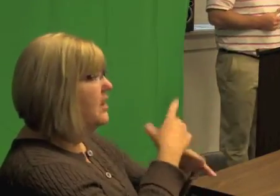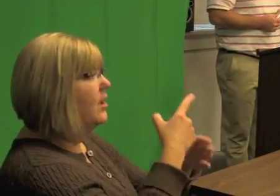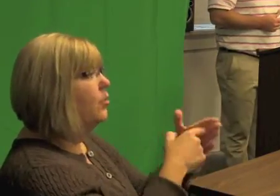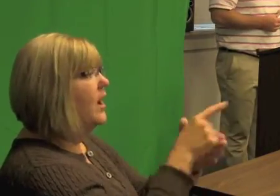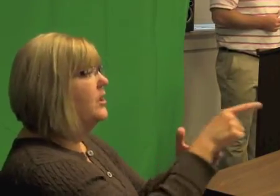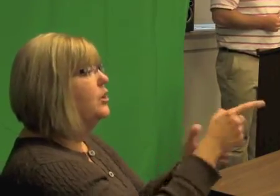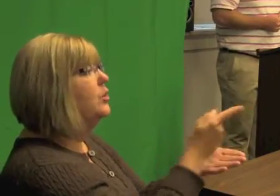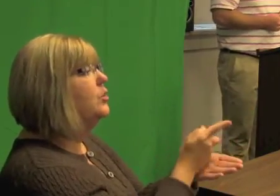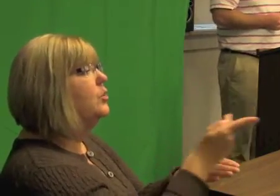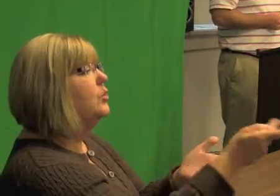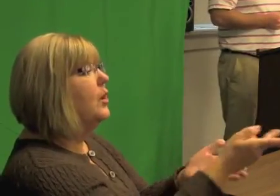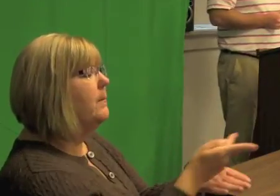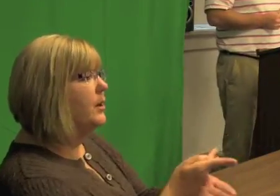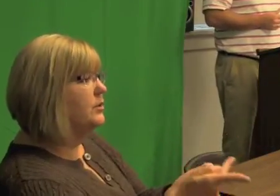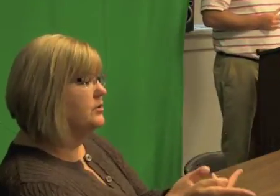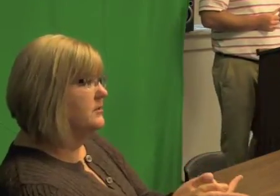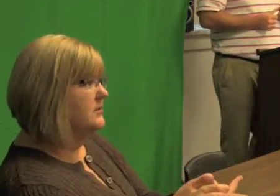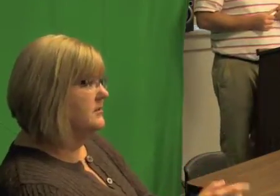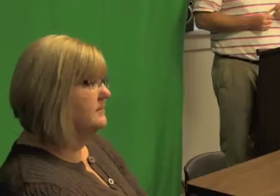purchase.